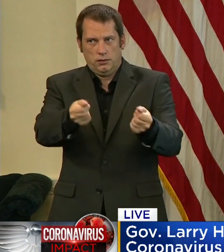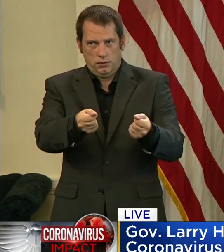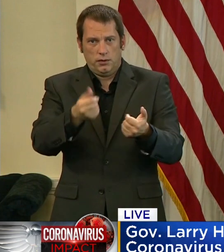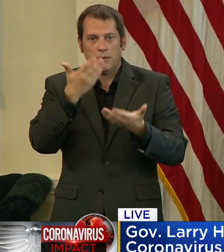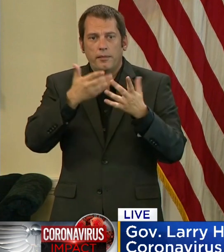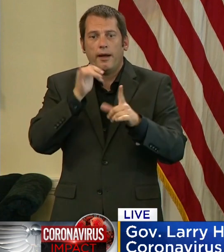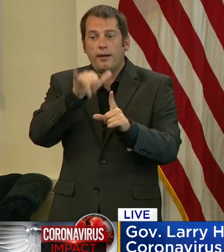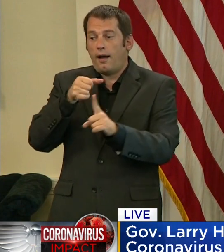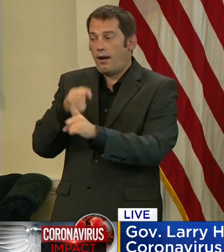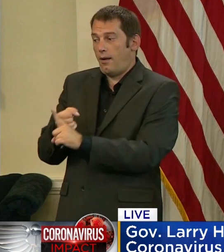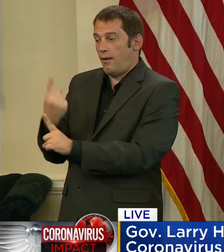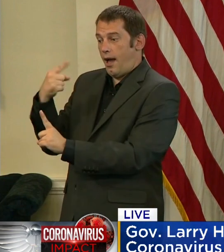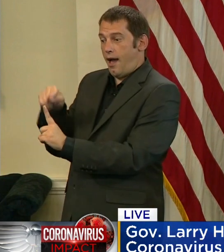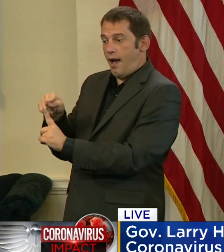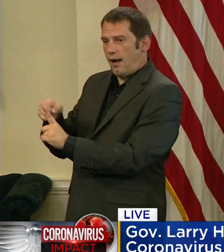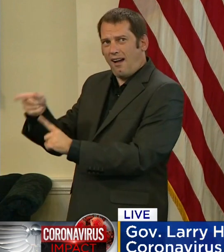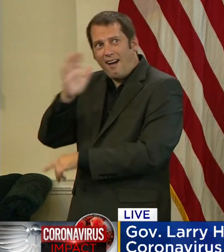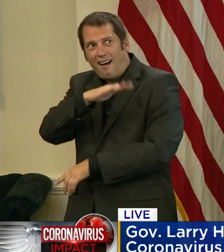talk to